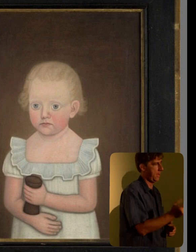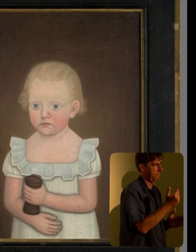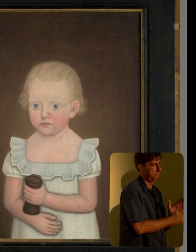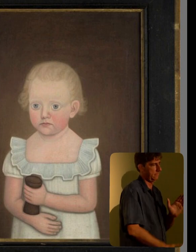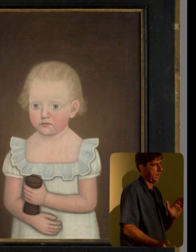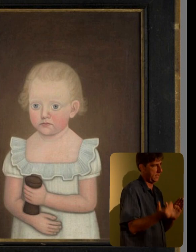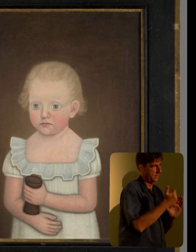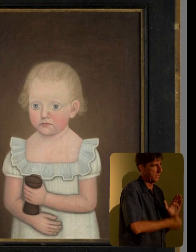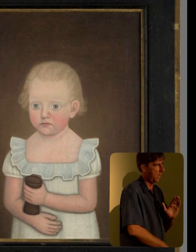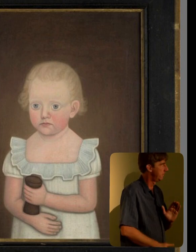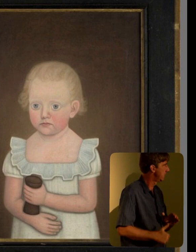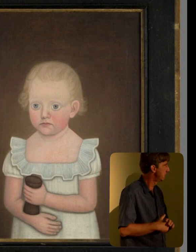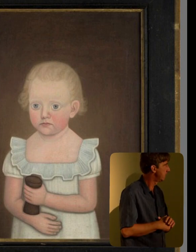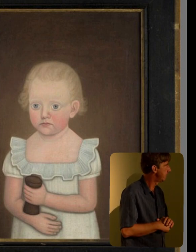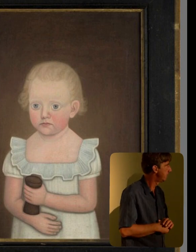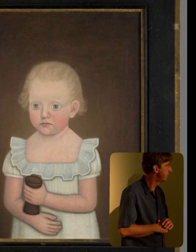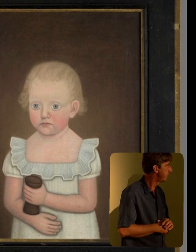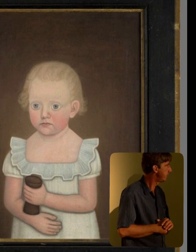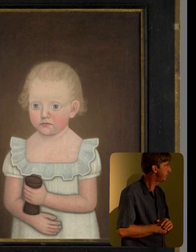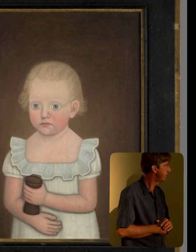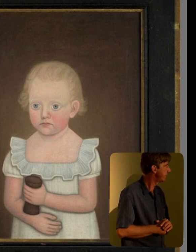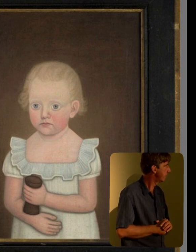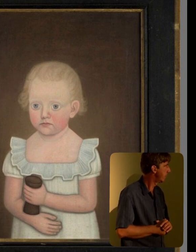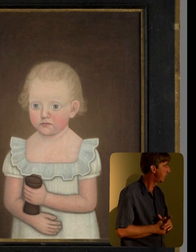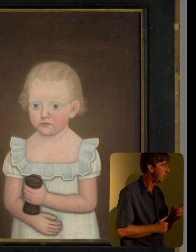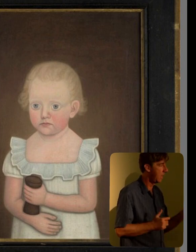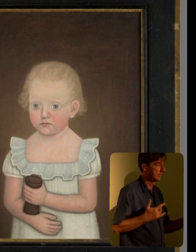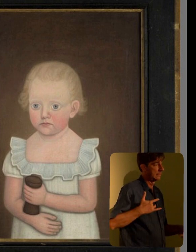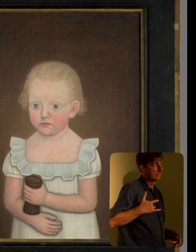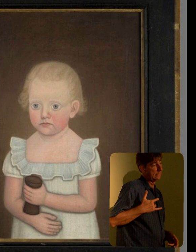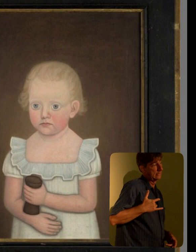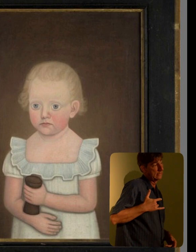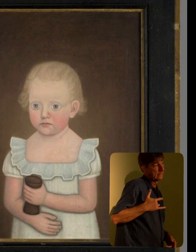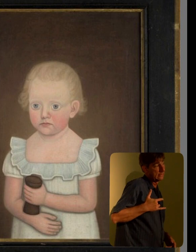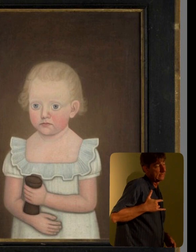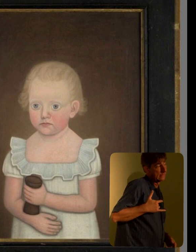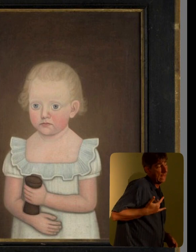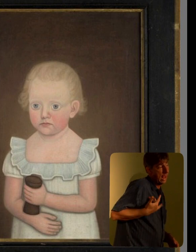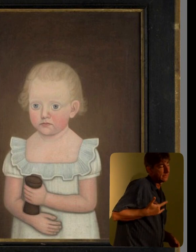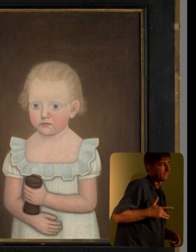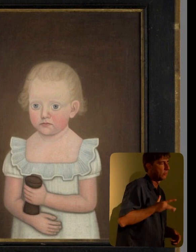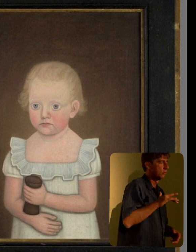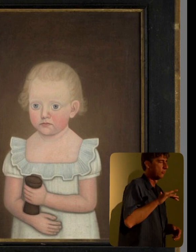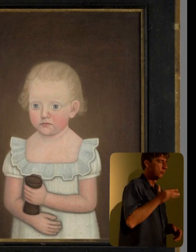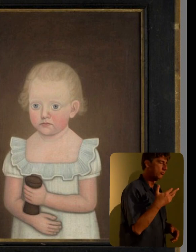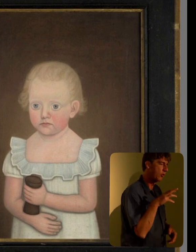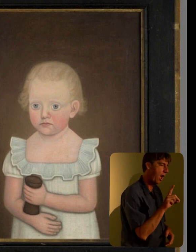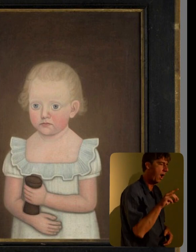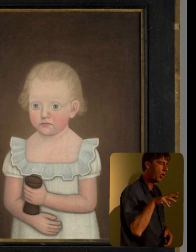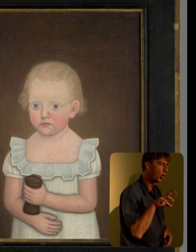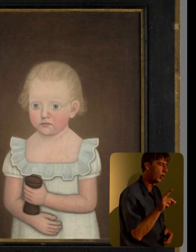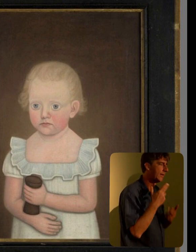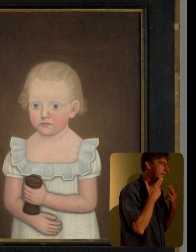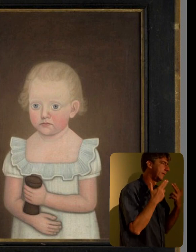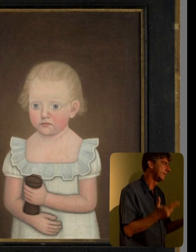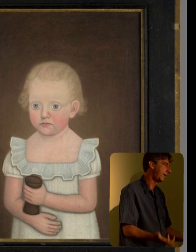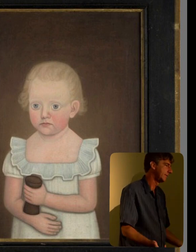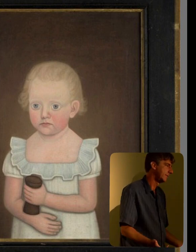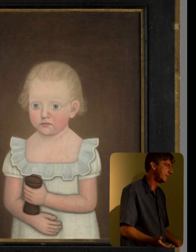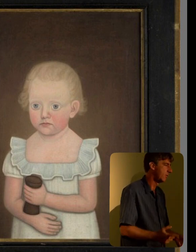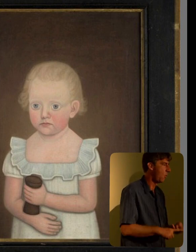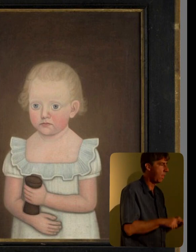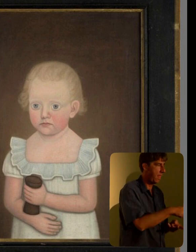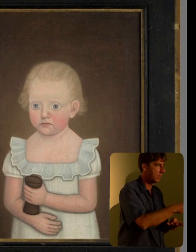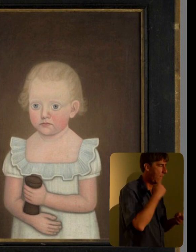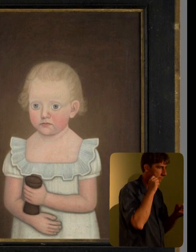it. Is it the sense of childhood innocence? Is it the gaze of the child that